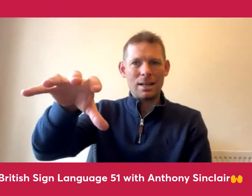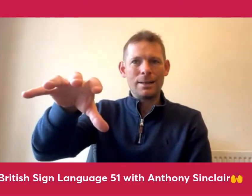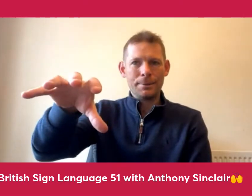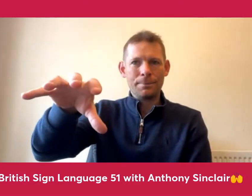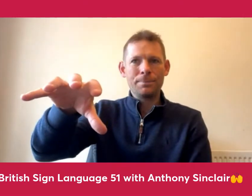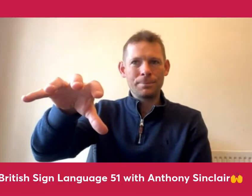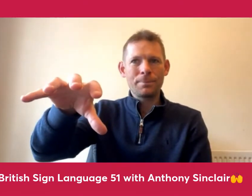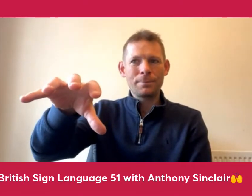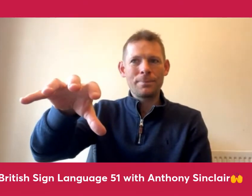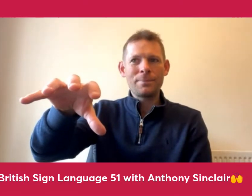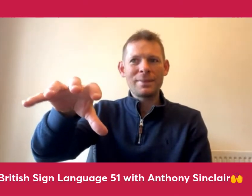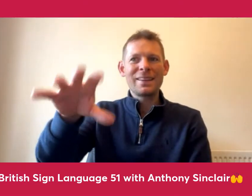So villa,